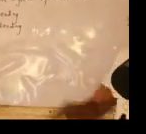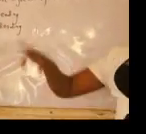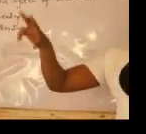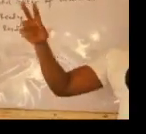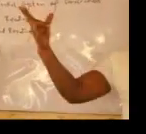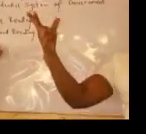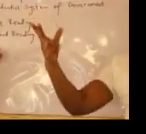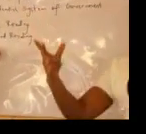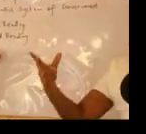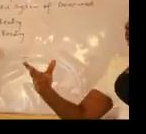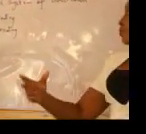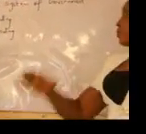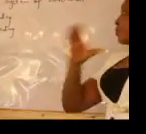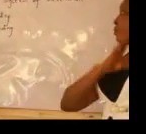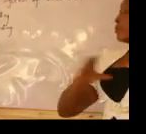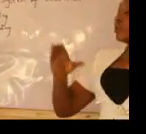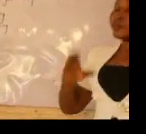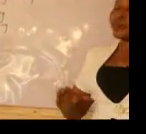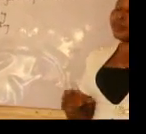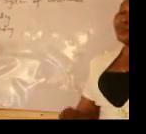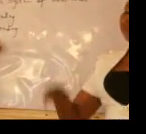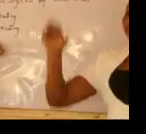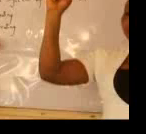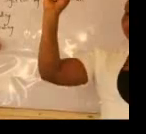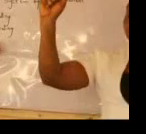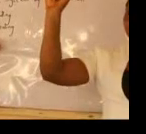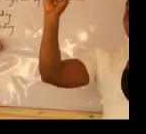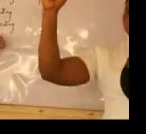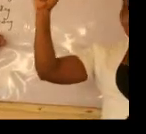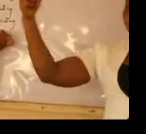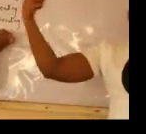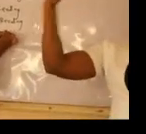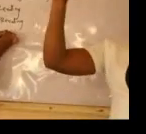3, committee stage.